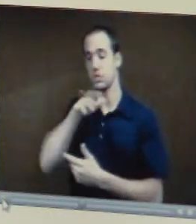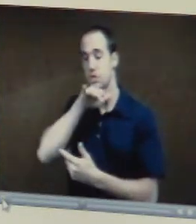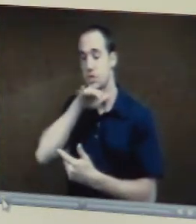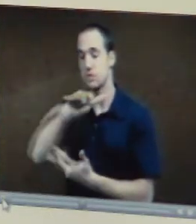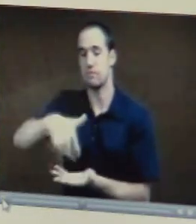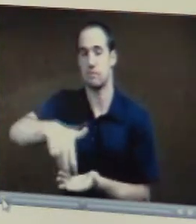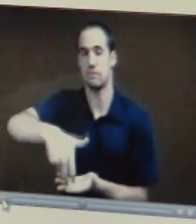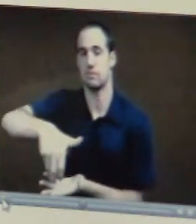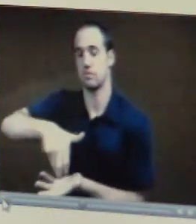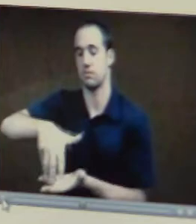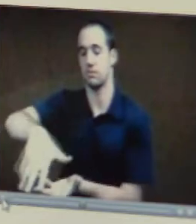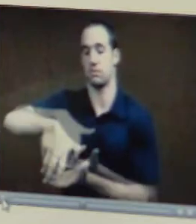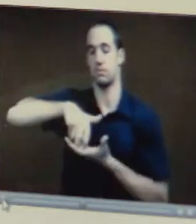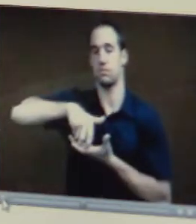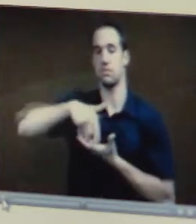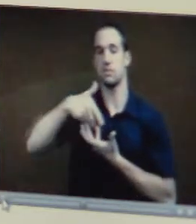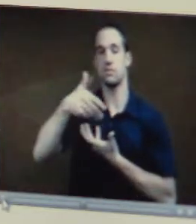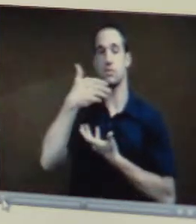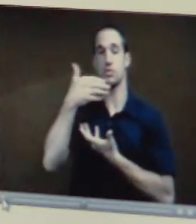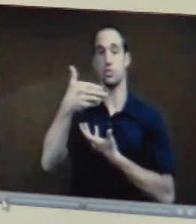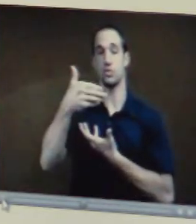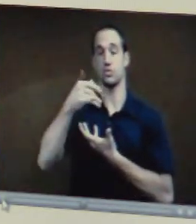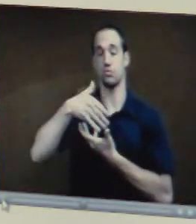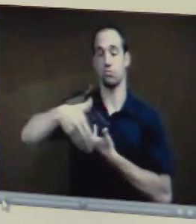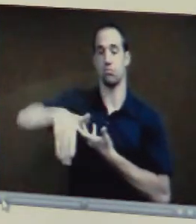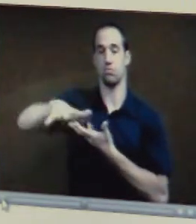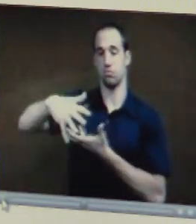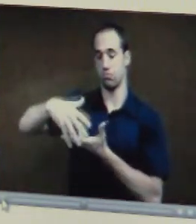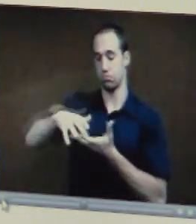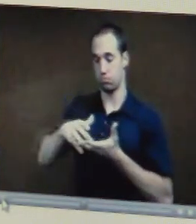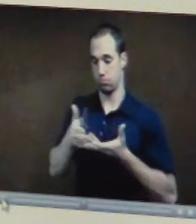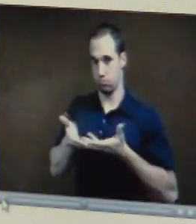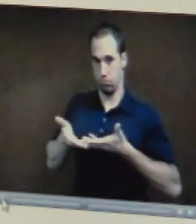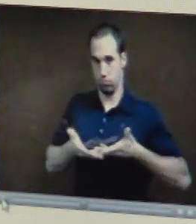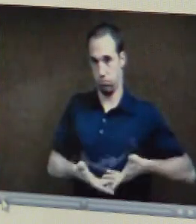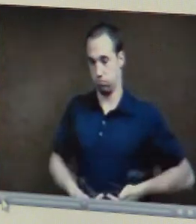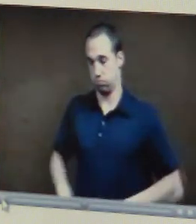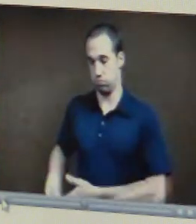So the blood gets to the capillaries and